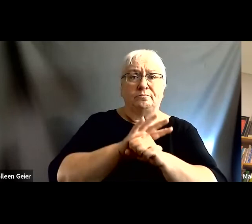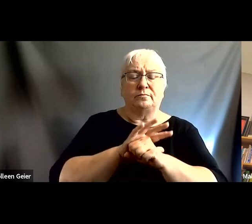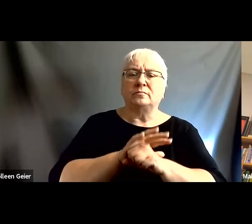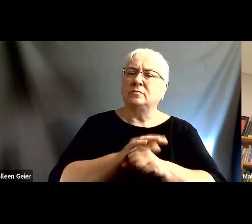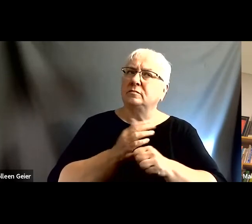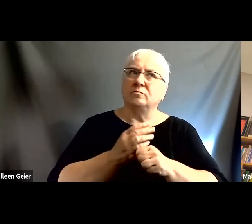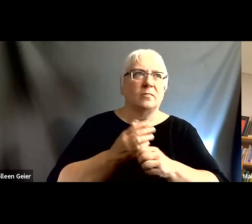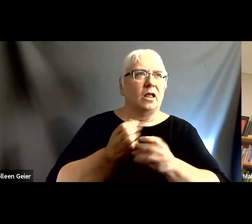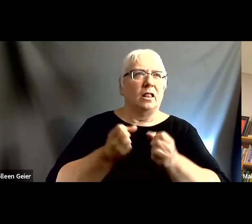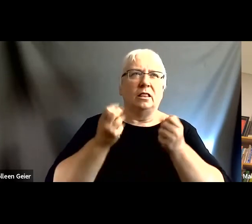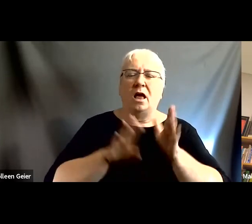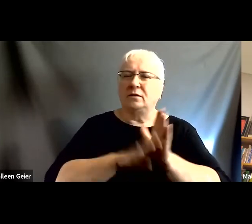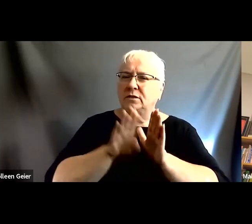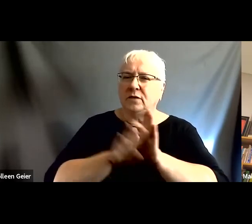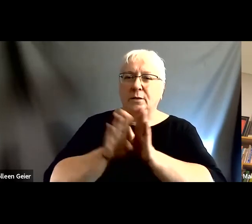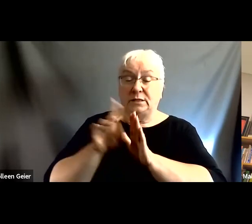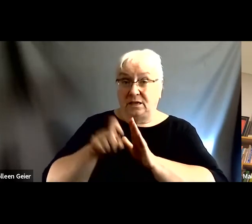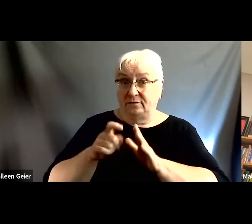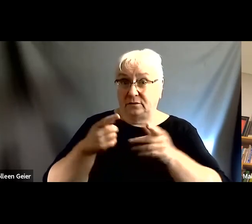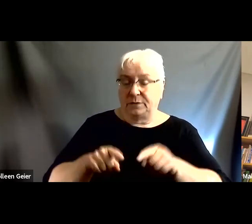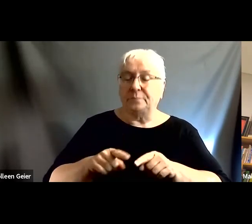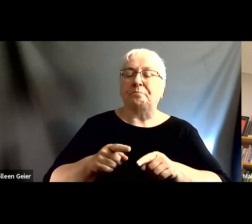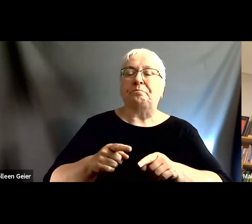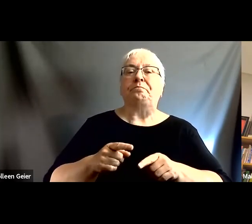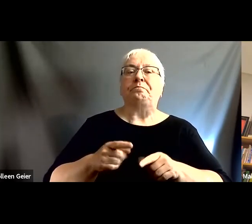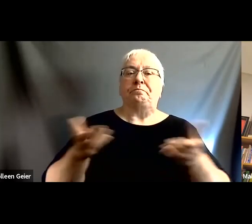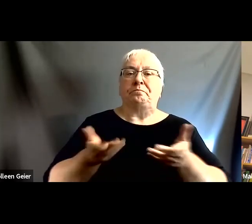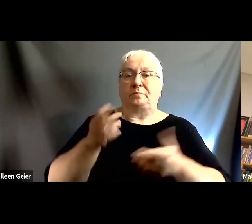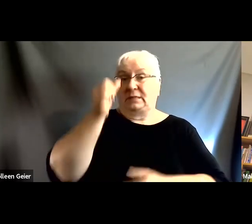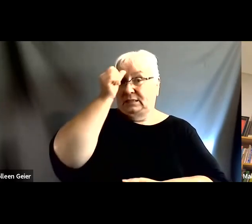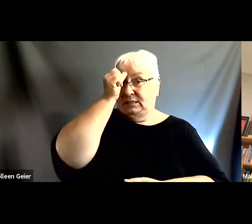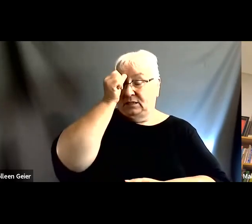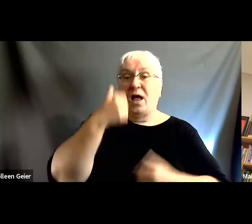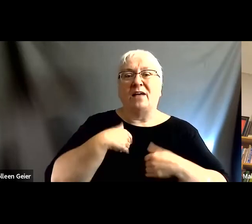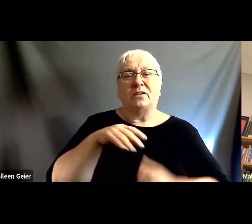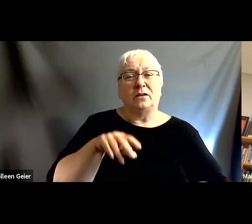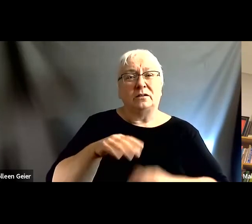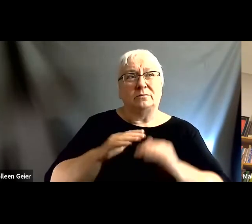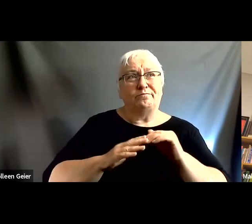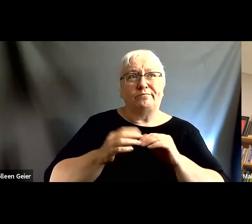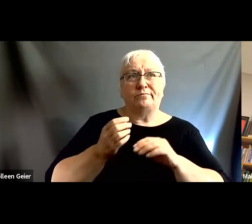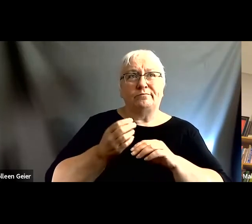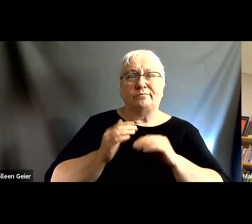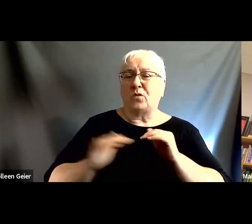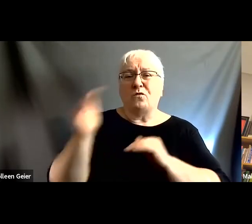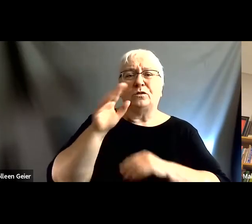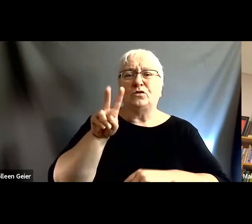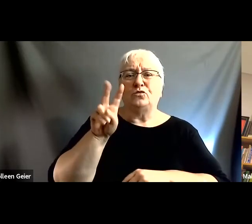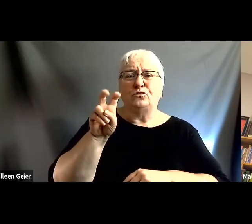developments which need to happen. For instance, in India, as you know, there are more than 200 languages. So we have a language